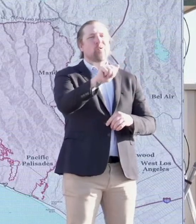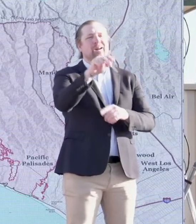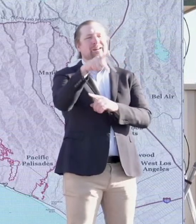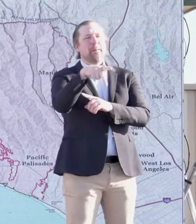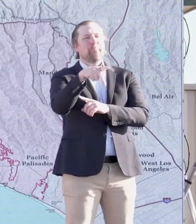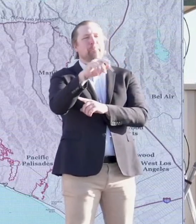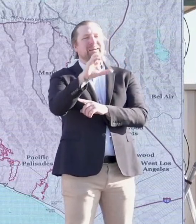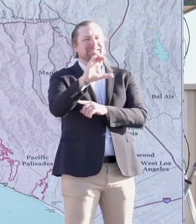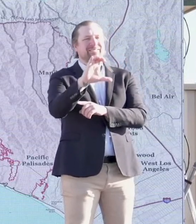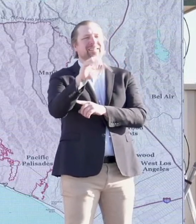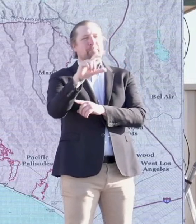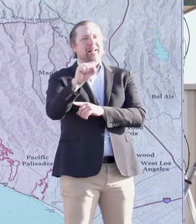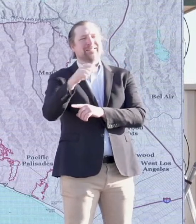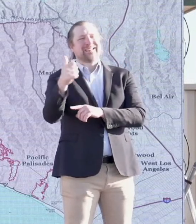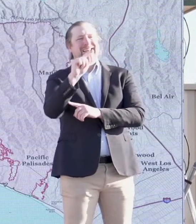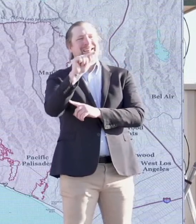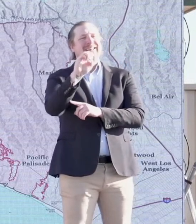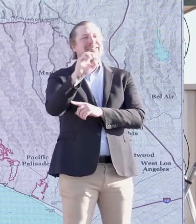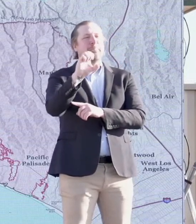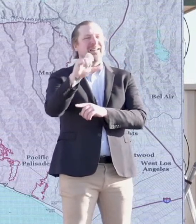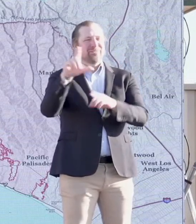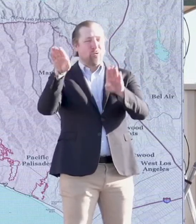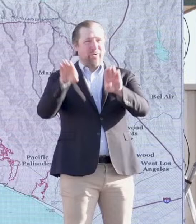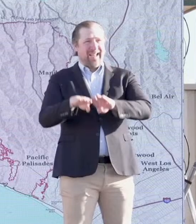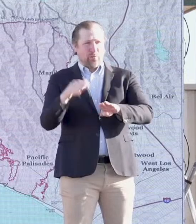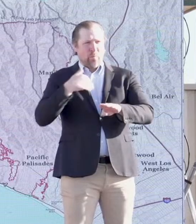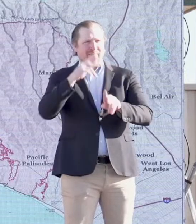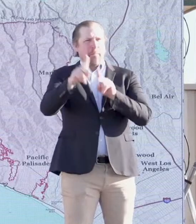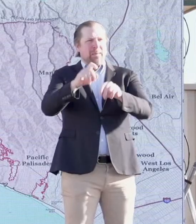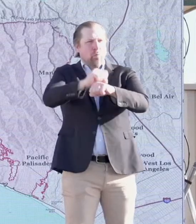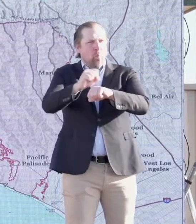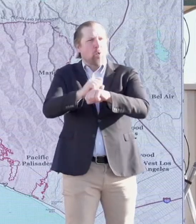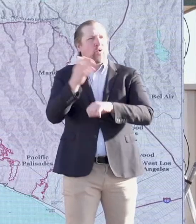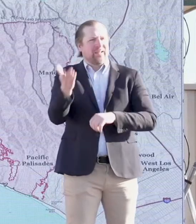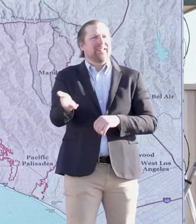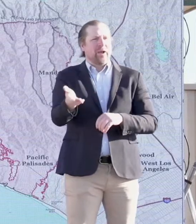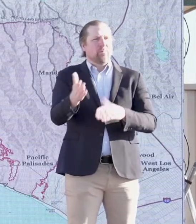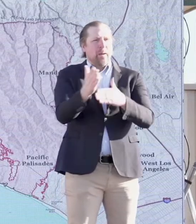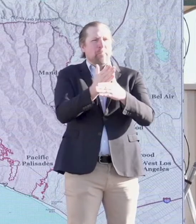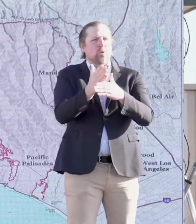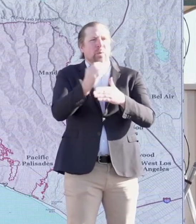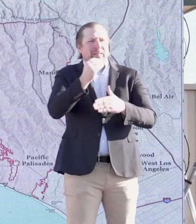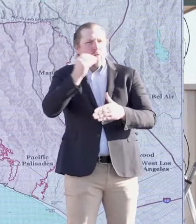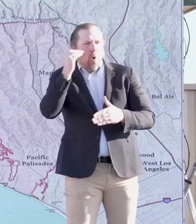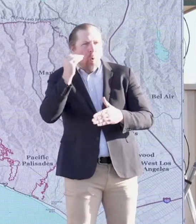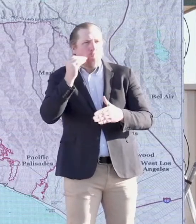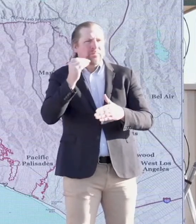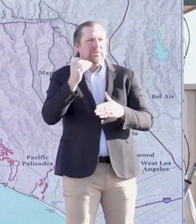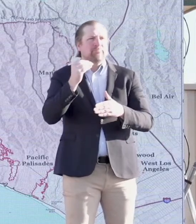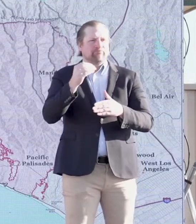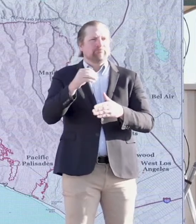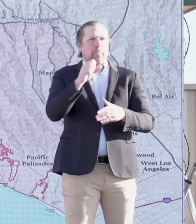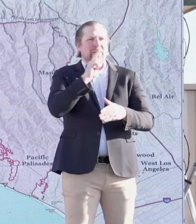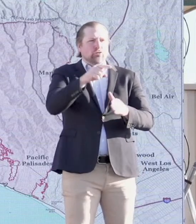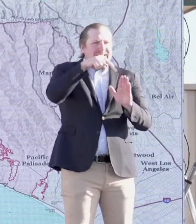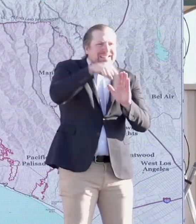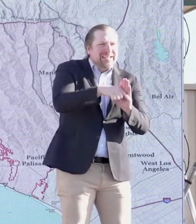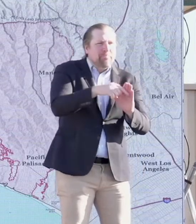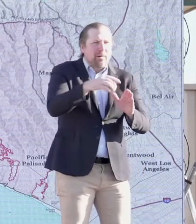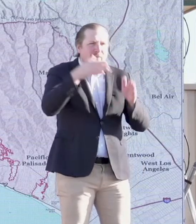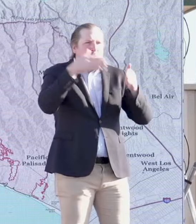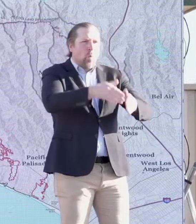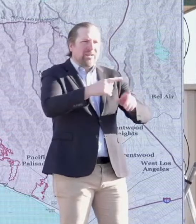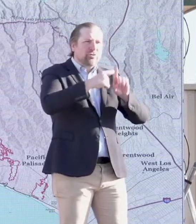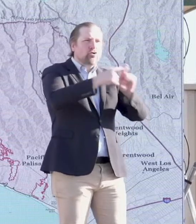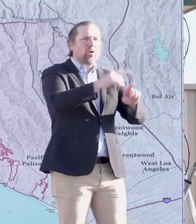and Temescal Canyon, we have resources in there in between the homes, still going deep inside, still concentrating on those